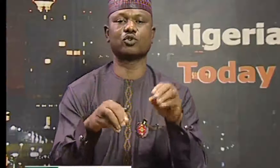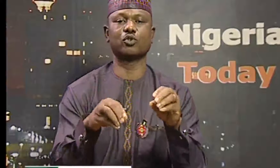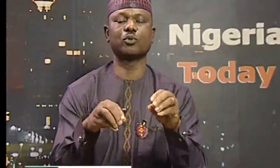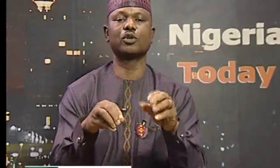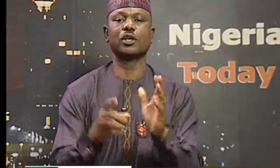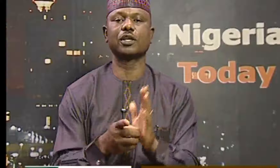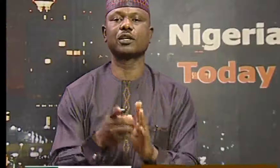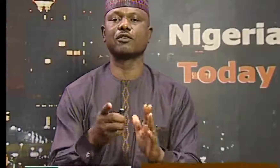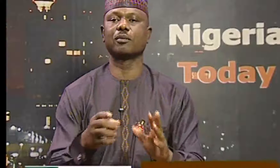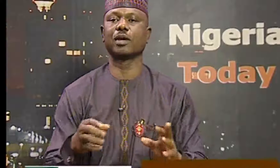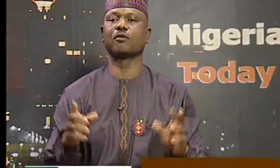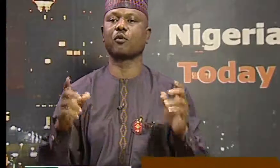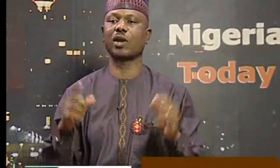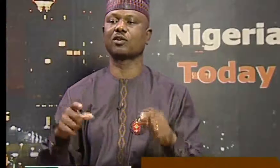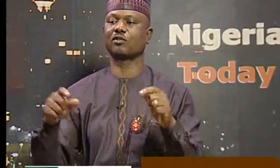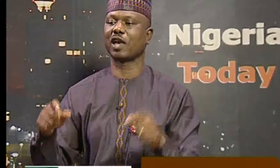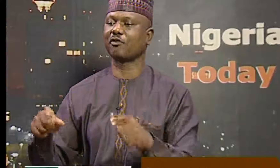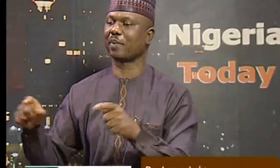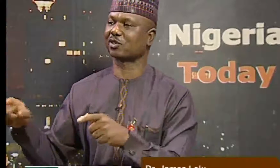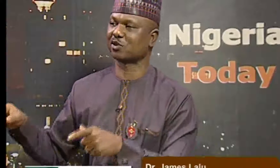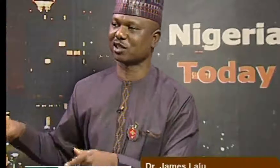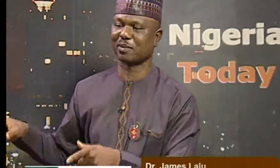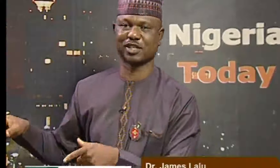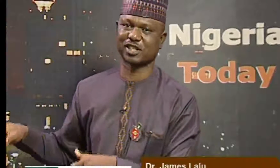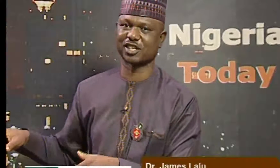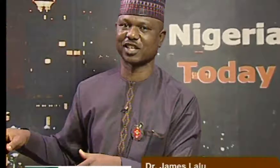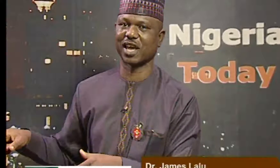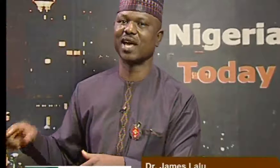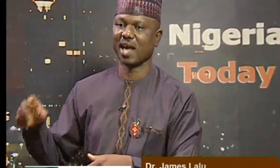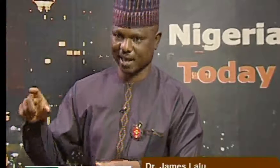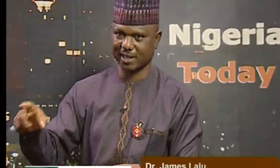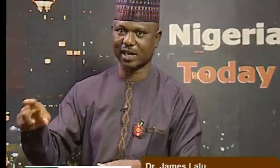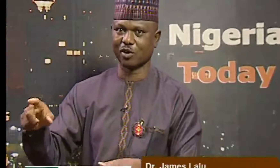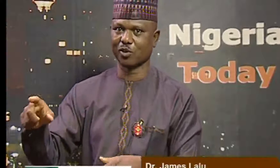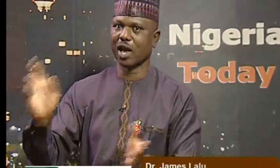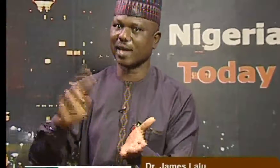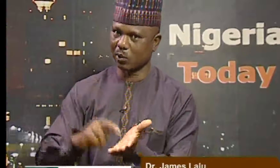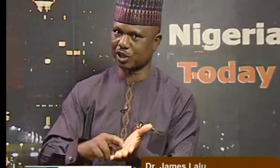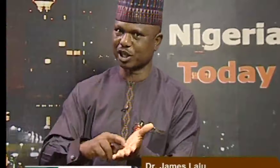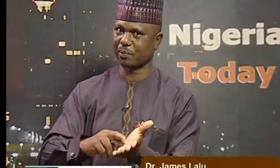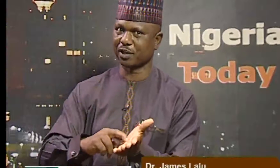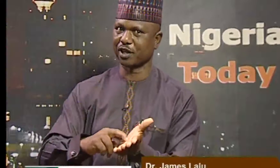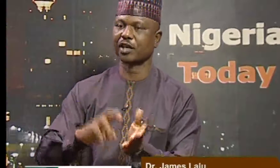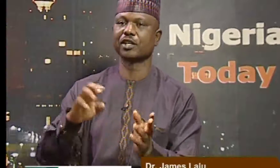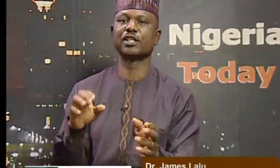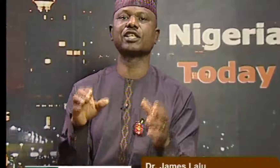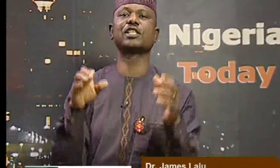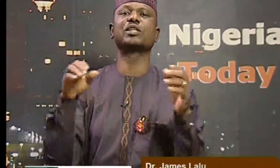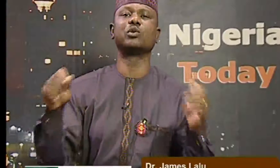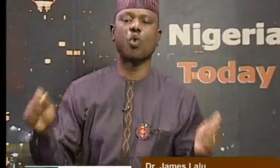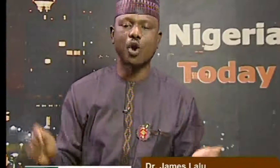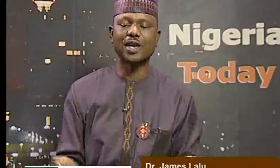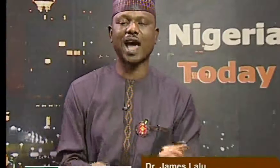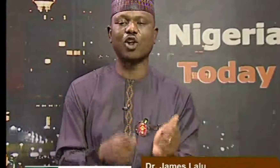able to contribute in the development of quality of life of persons with disabilities in Nigeria. I can tell you, and I will still repeat it, this